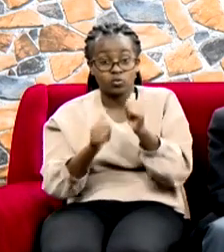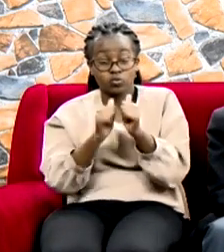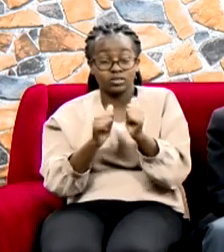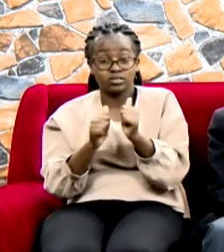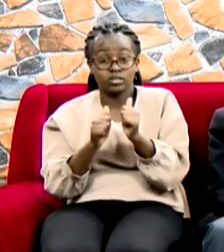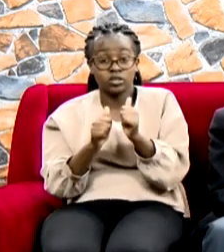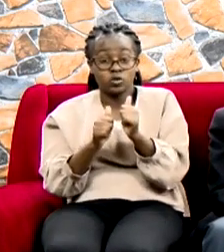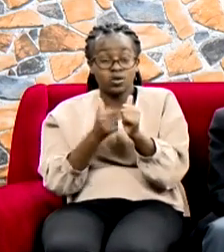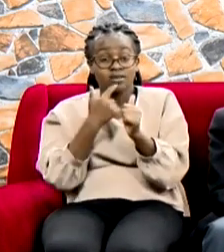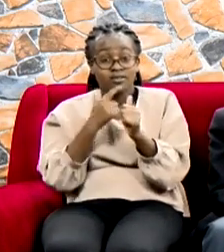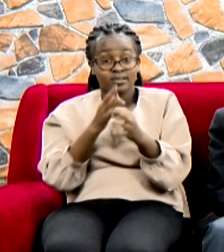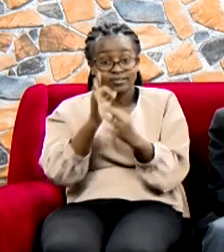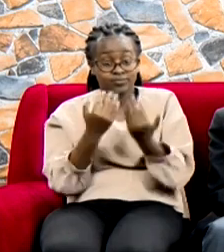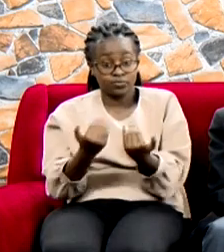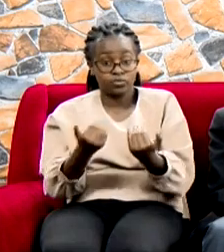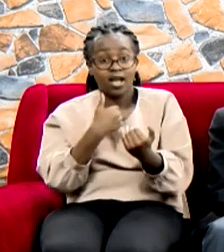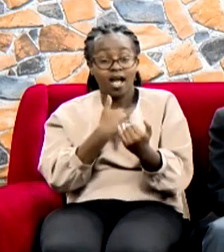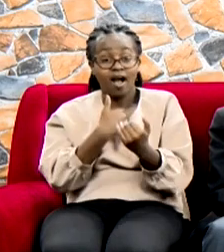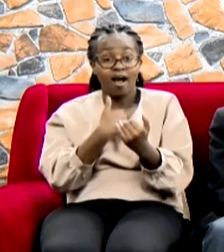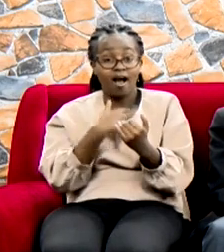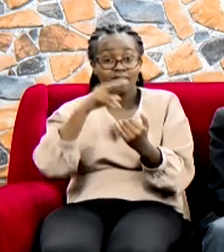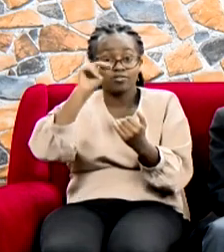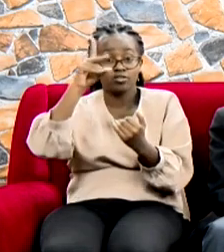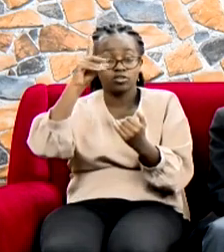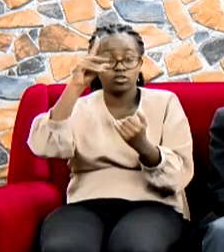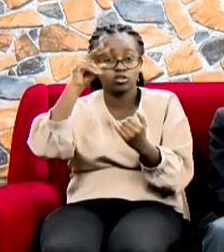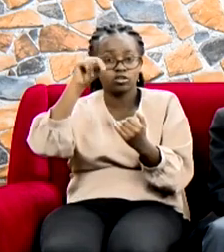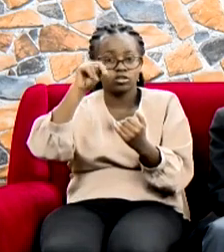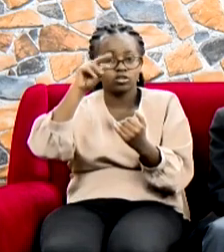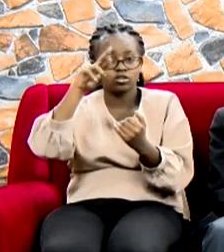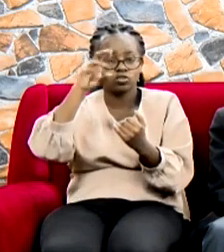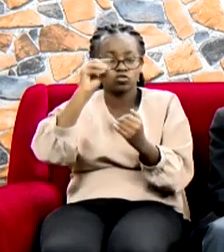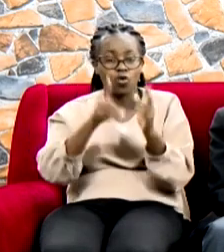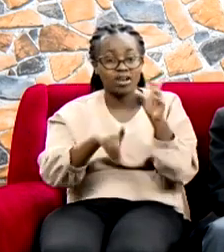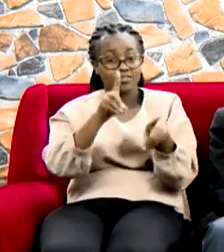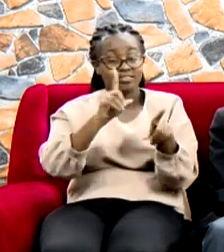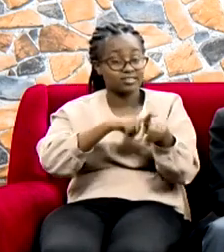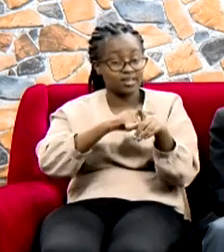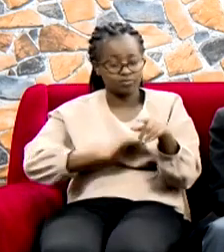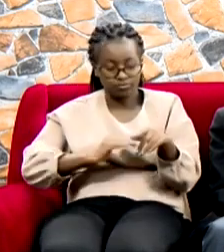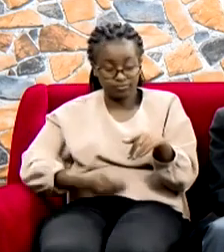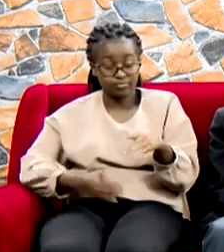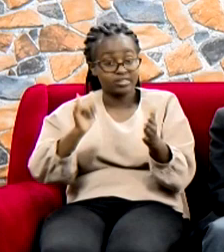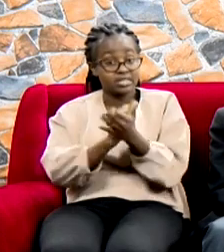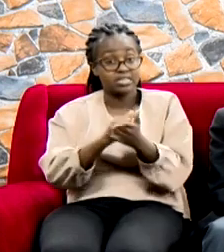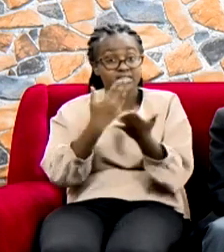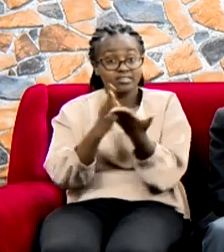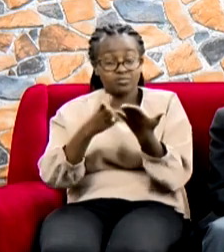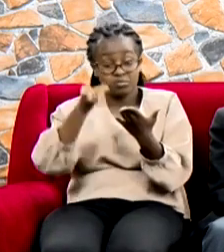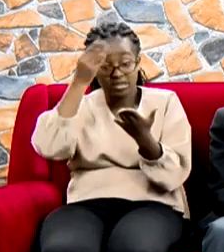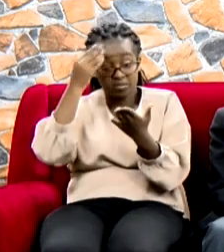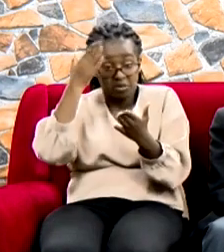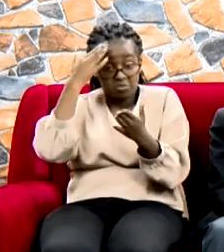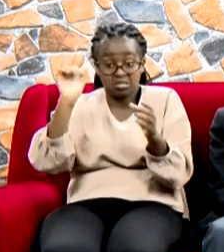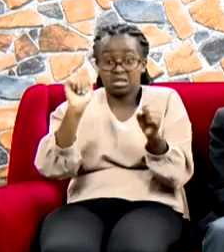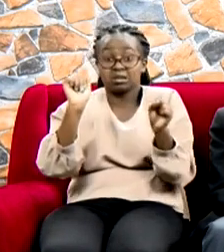indeed you can tell if your child will have neurodiversity from the time you're pregnant. That is something I have learned. I knew that that